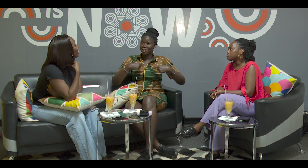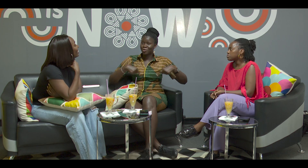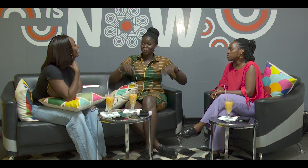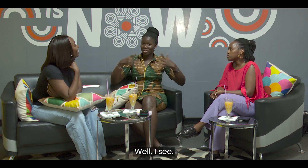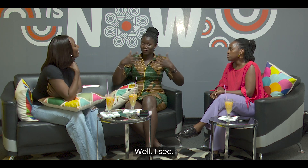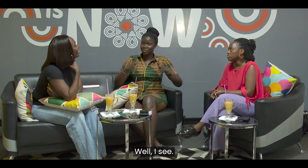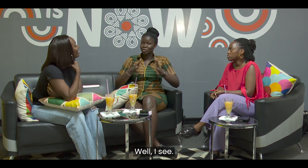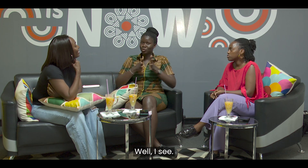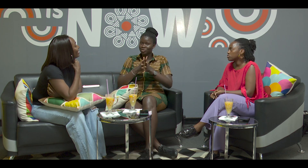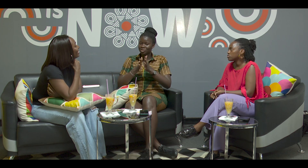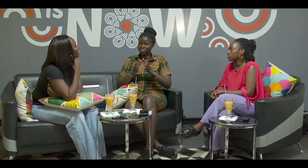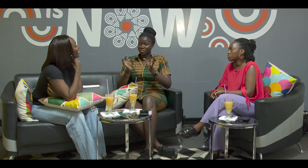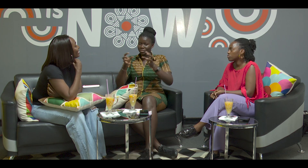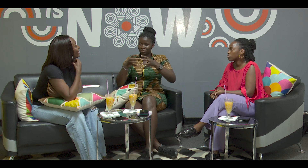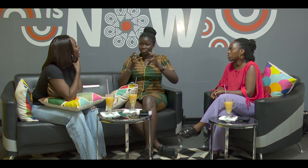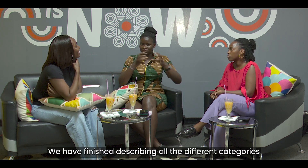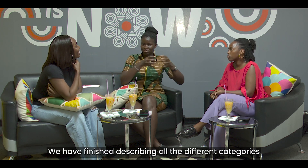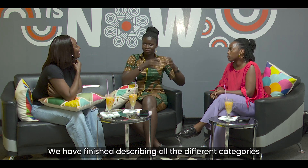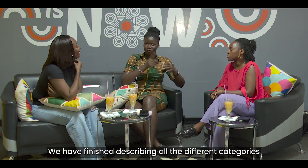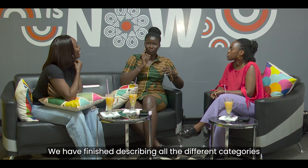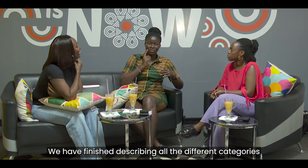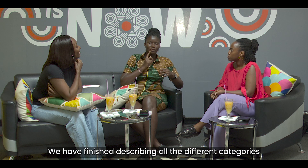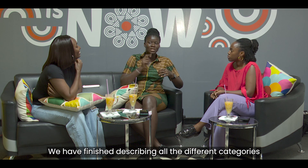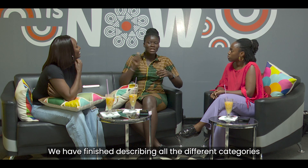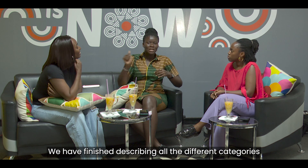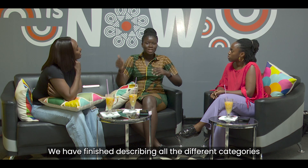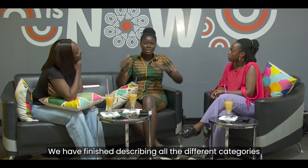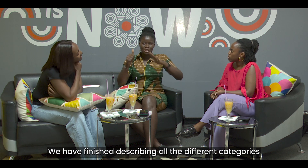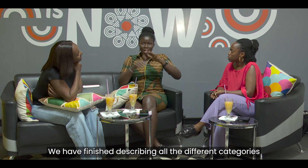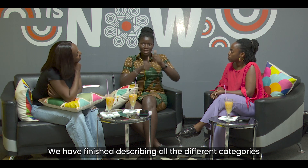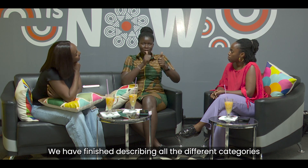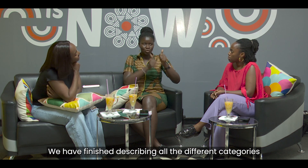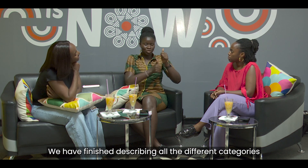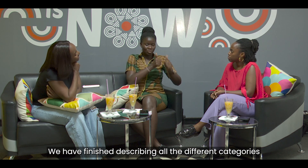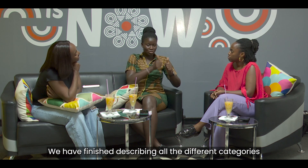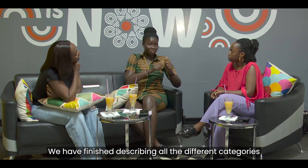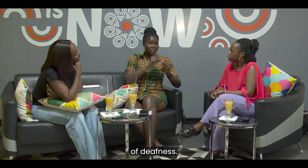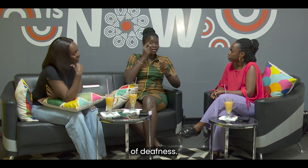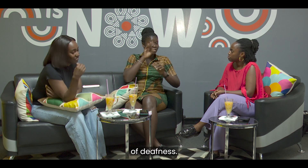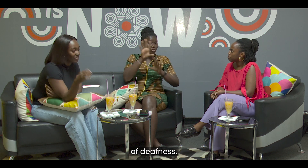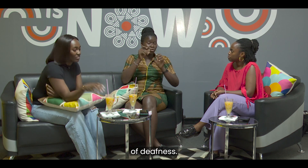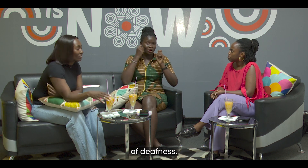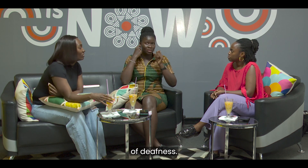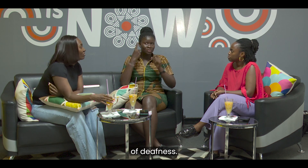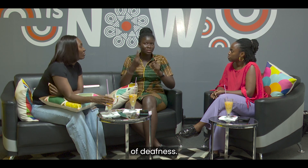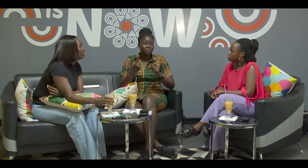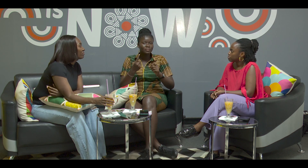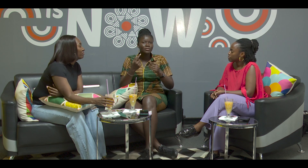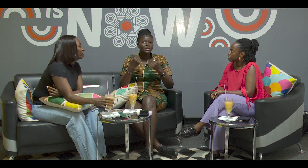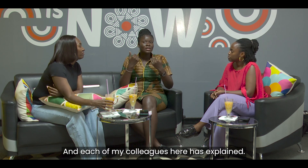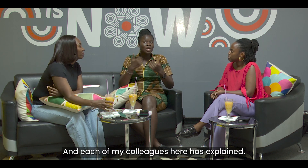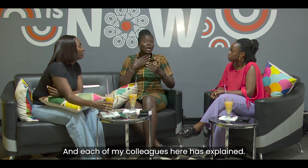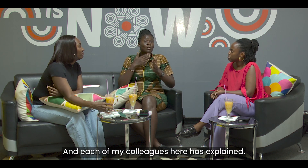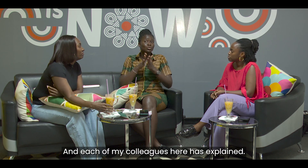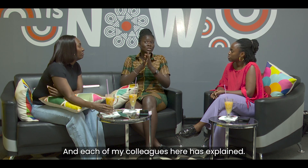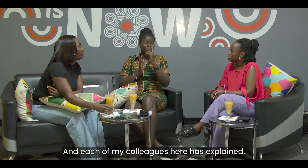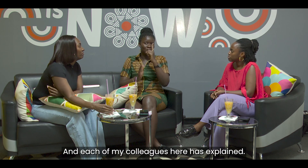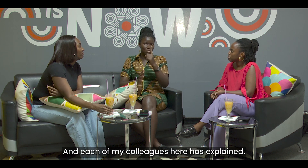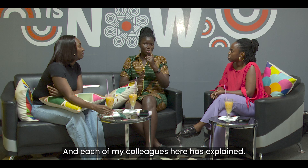Well, I see. We finish describing all the different categories of deafness, and each of